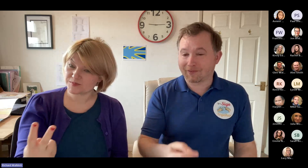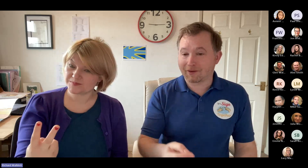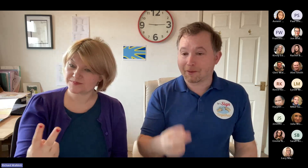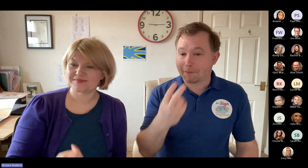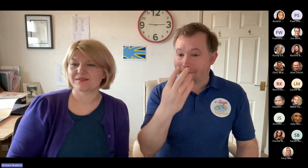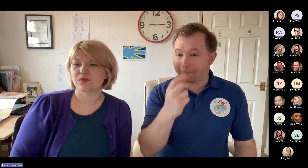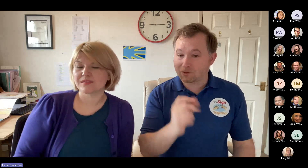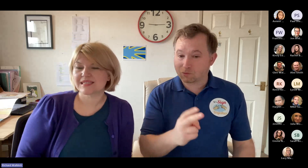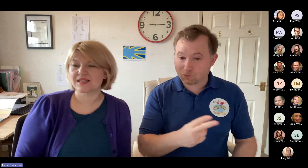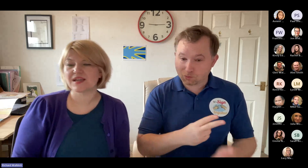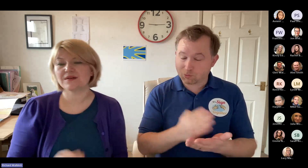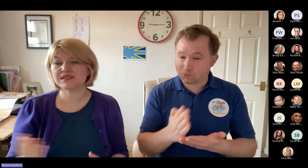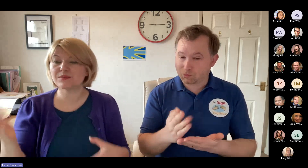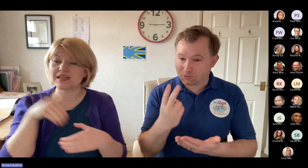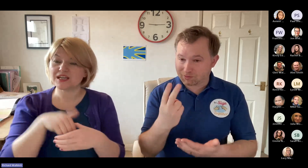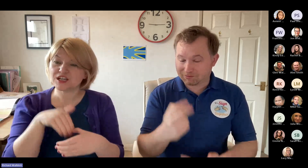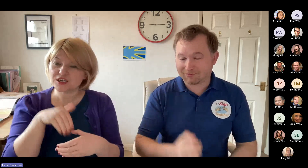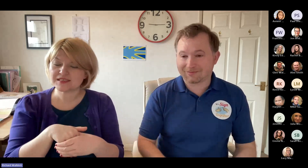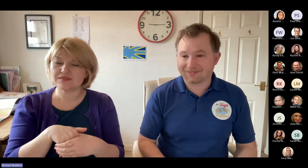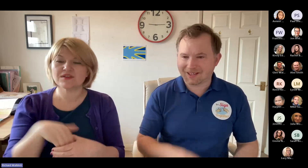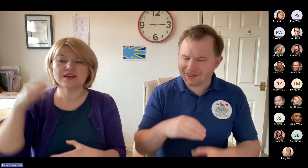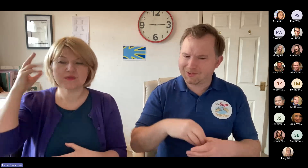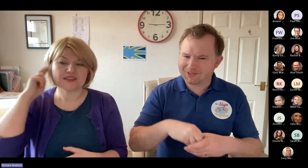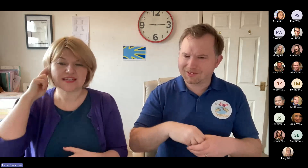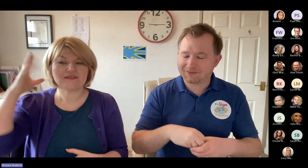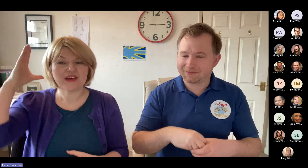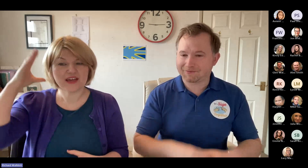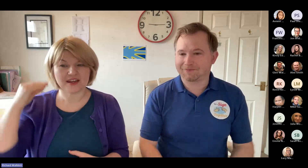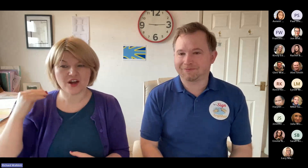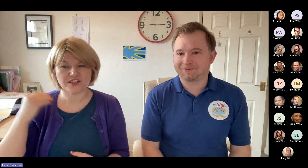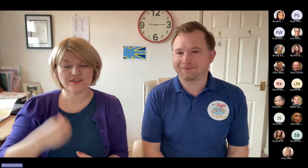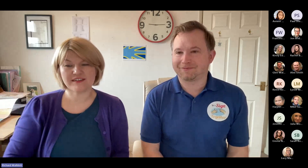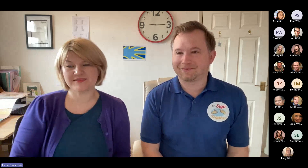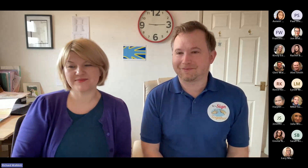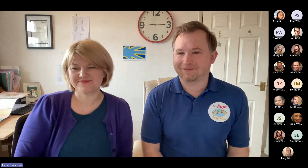2, where we'll tell you how to be inclusive with the deaf and hard of hearing.